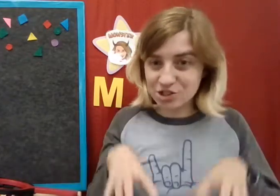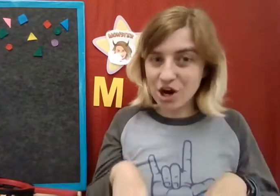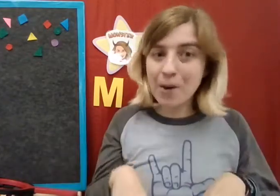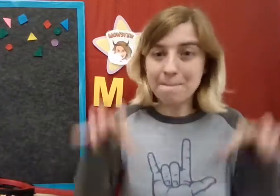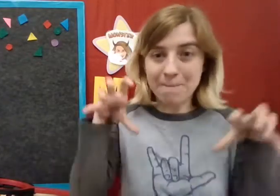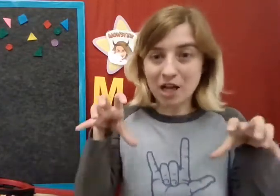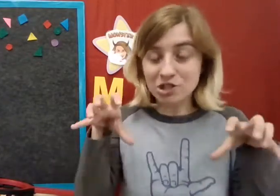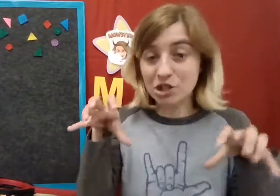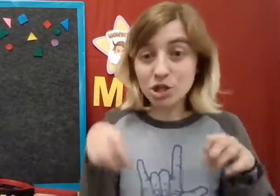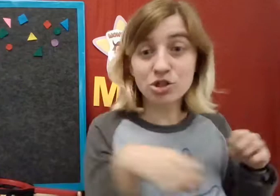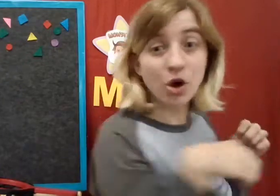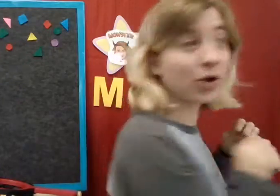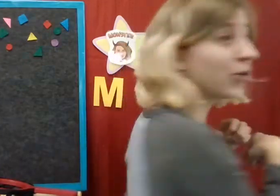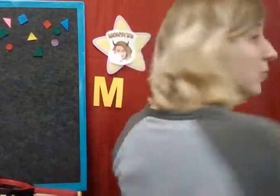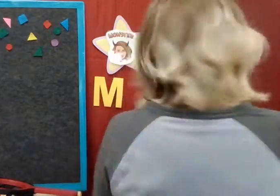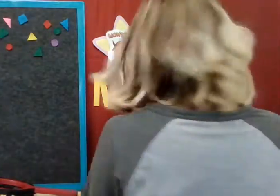Monster, monster, turn around.